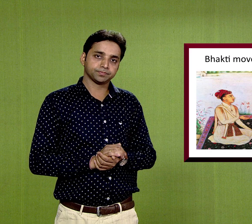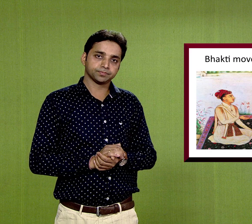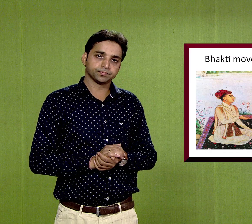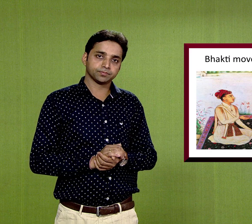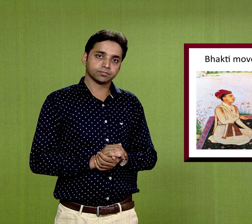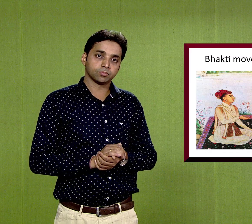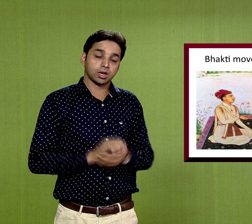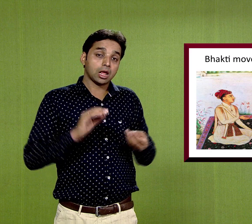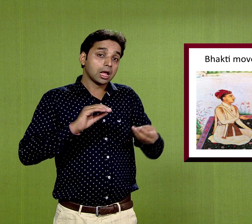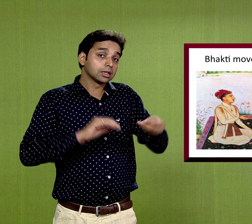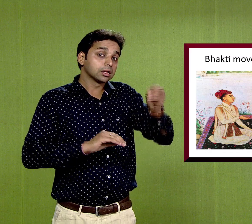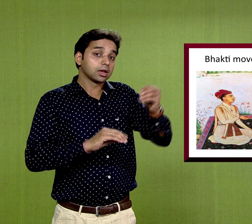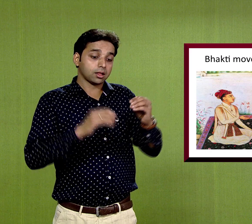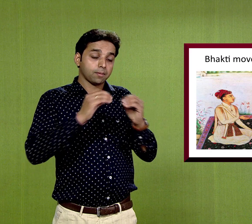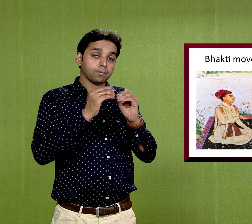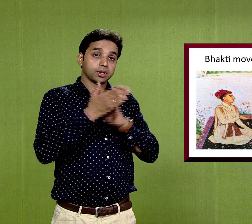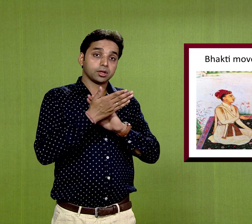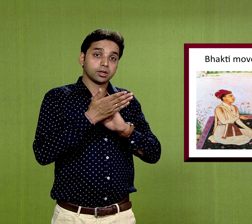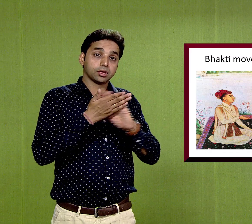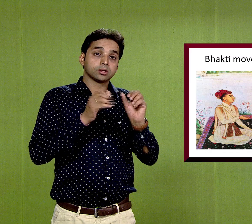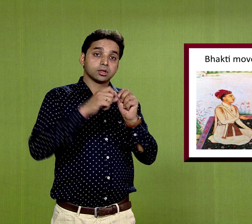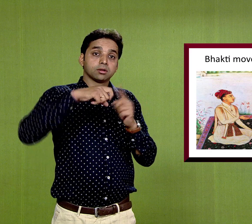The rise of the Bhakti movement in India